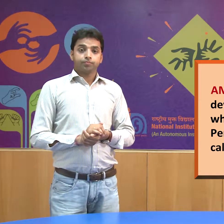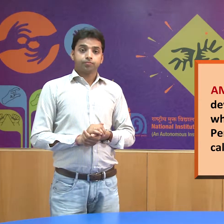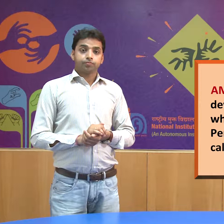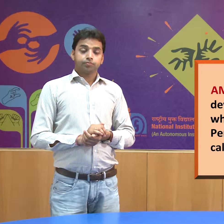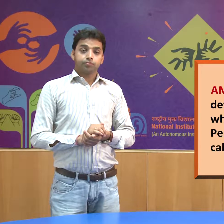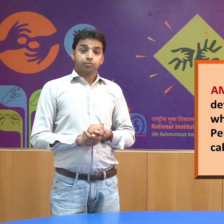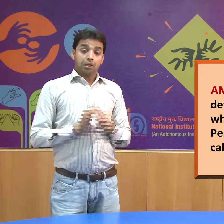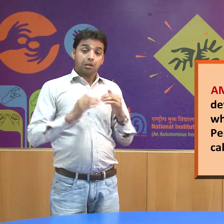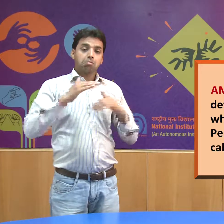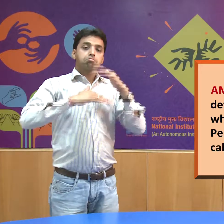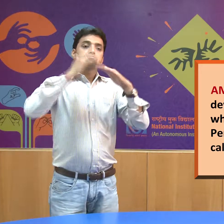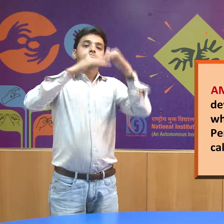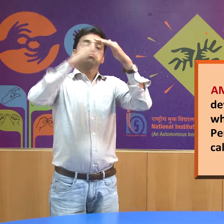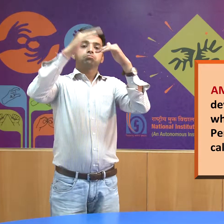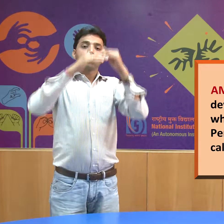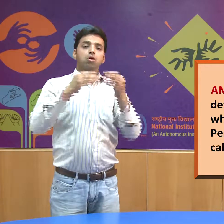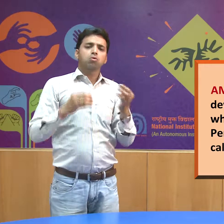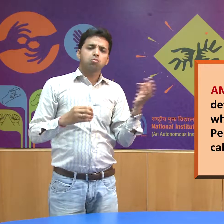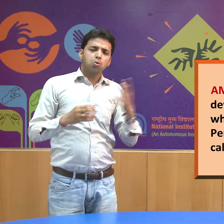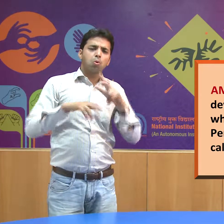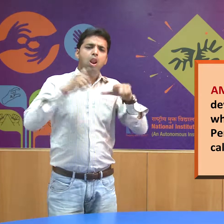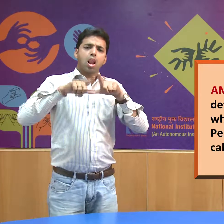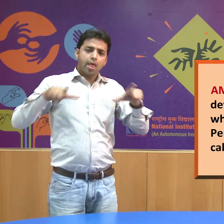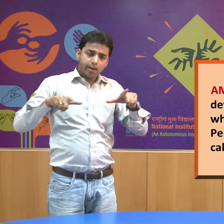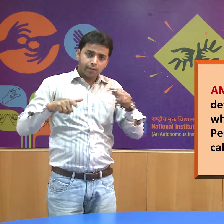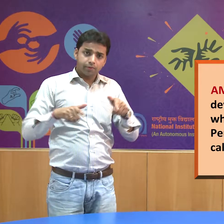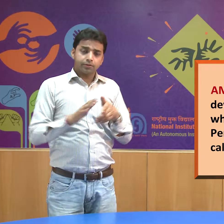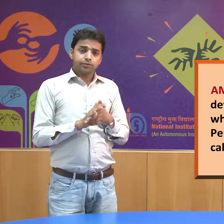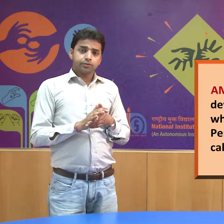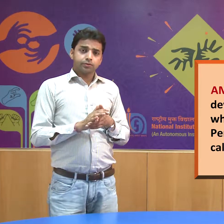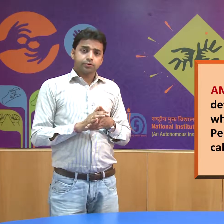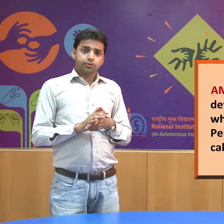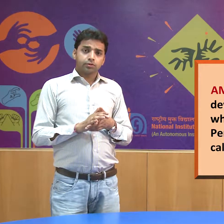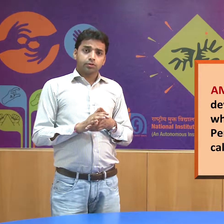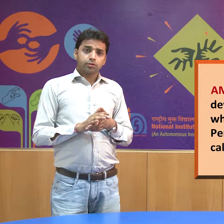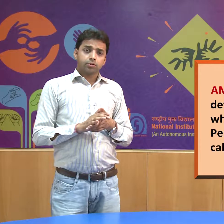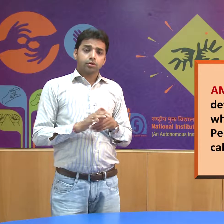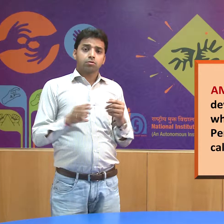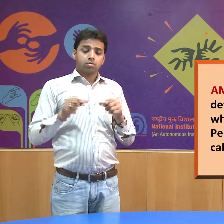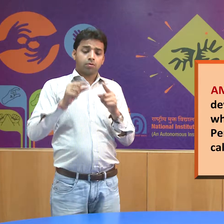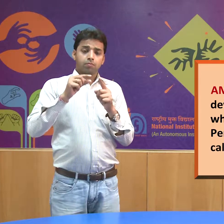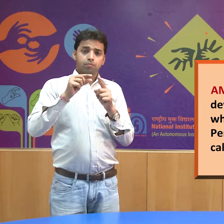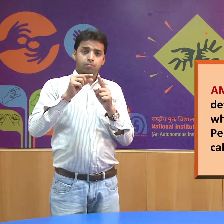He developed a new language which was a mixture of Persian and local